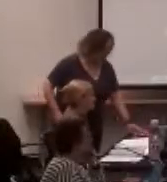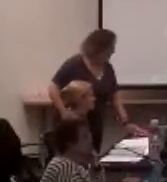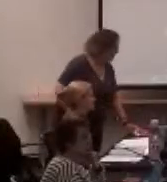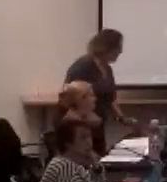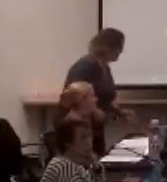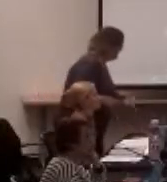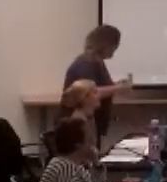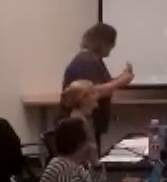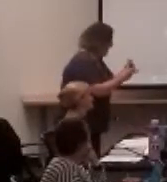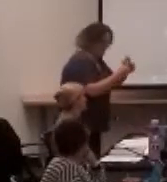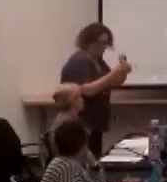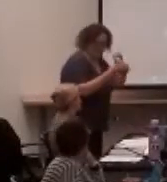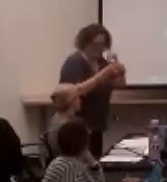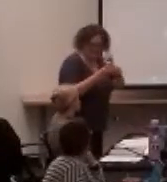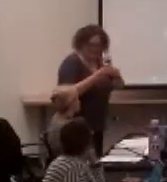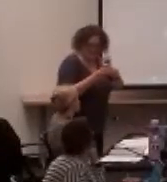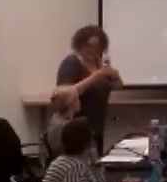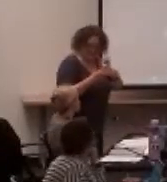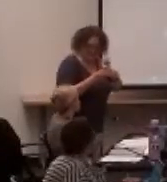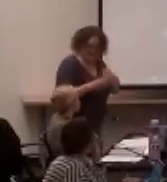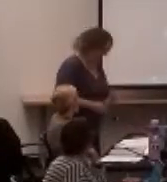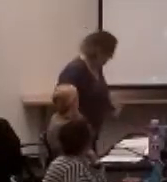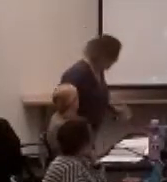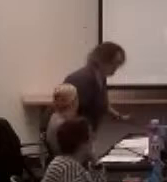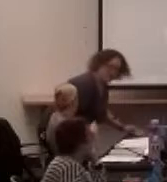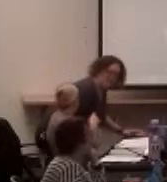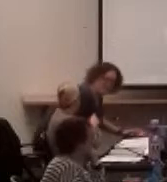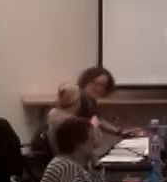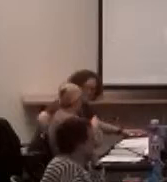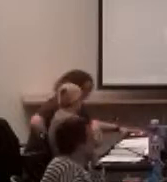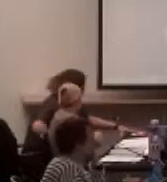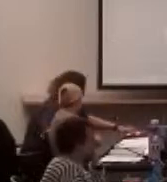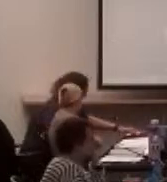I have some gummy bears. We're live.